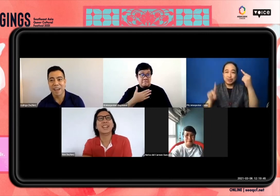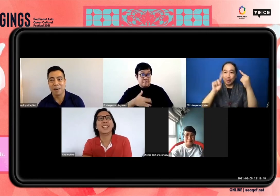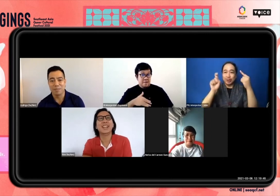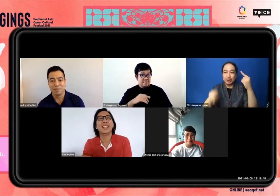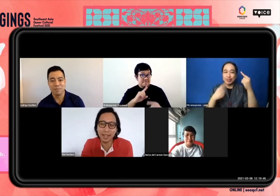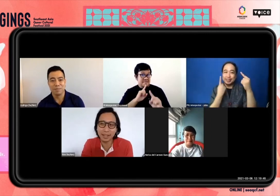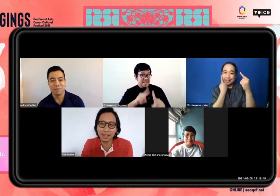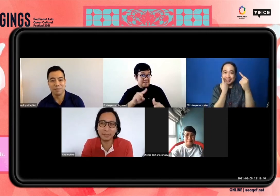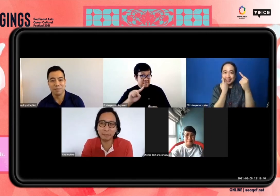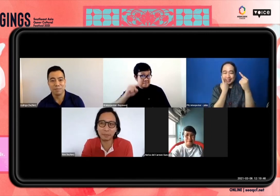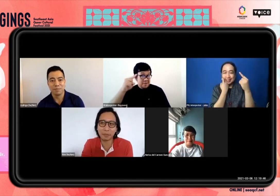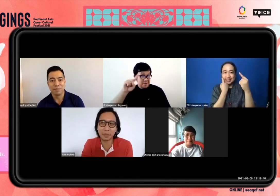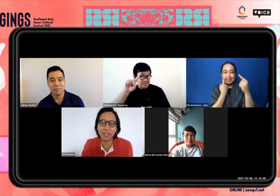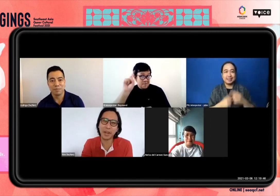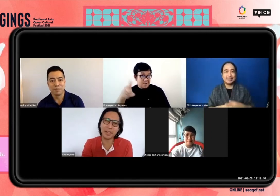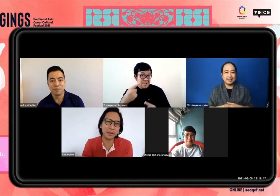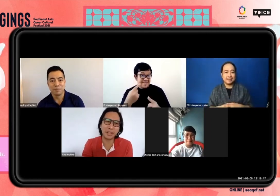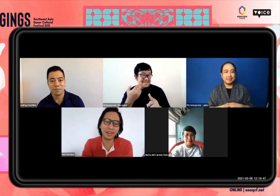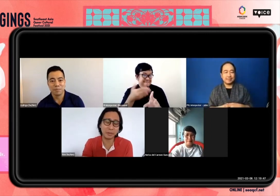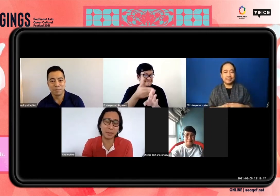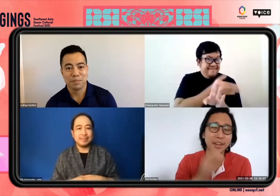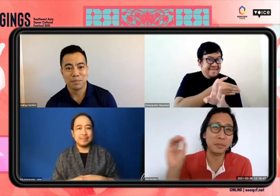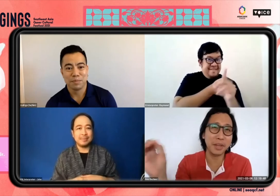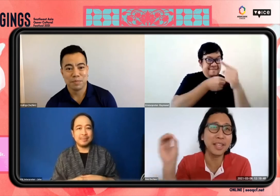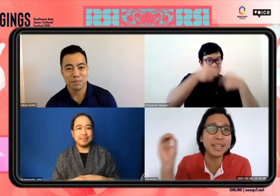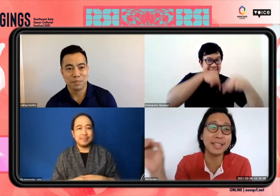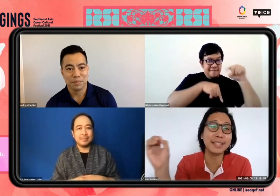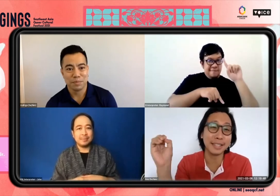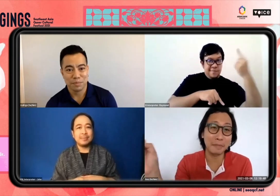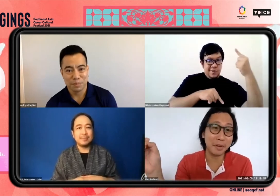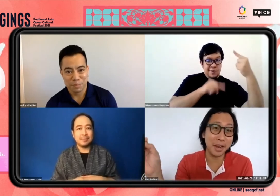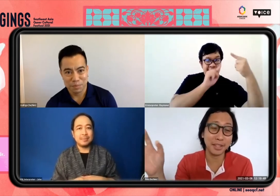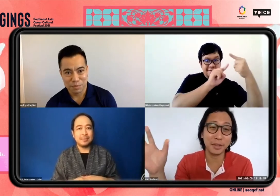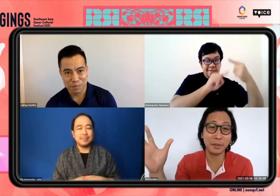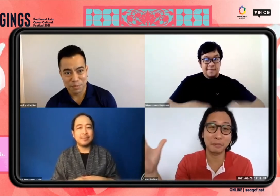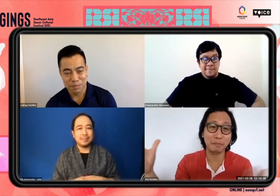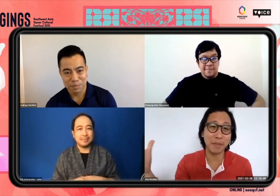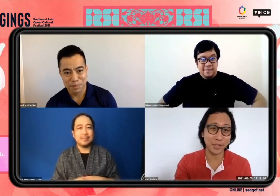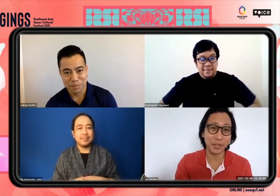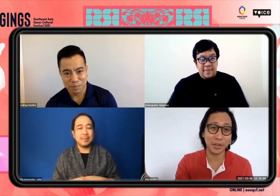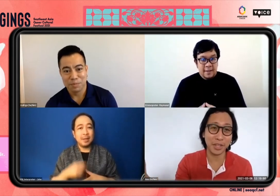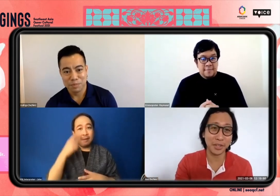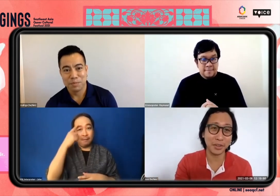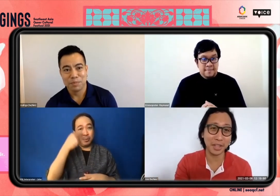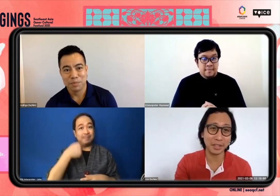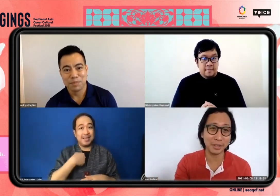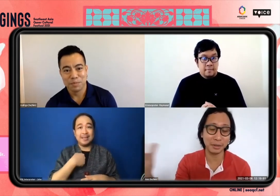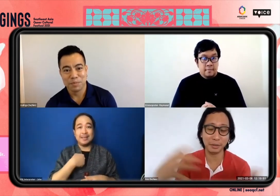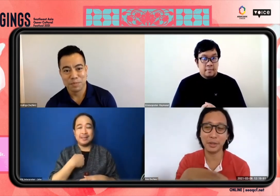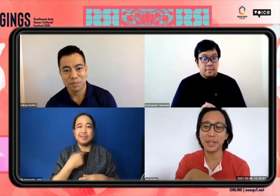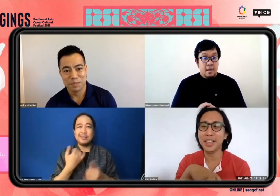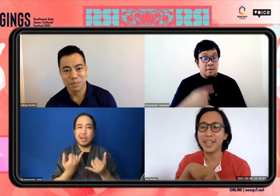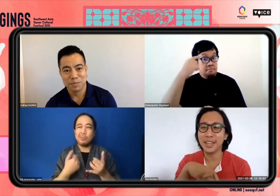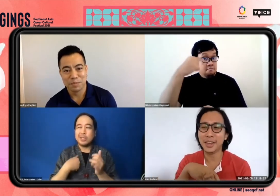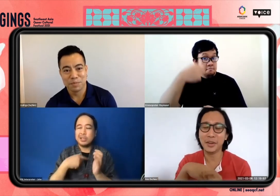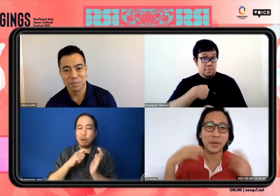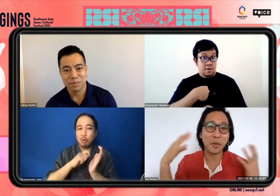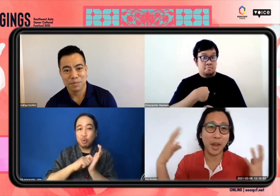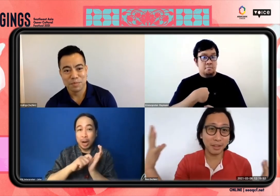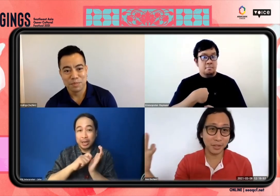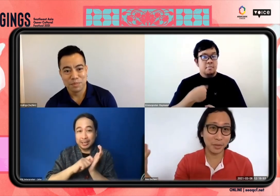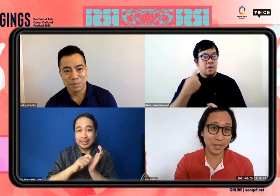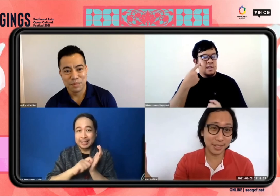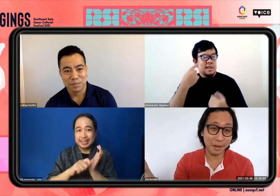For me, as a writer, you really need time, right, to make sure that you get to, you